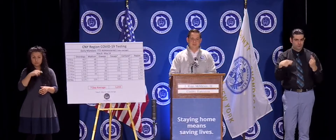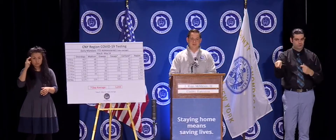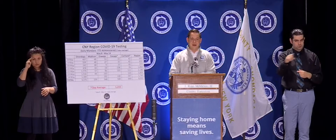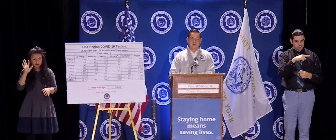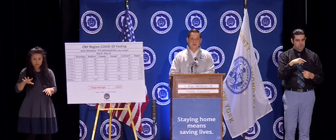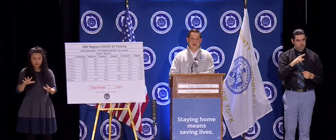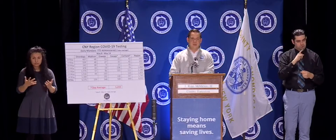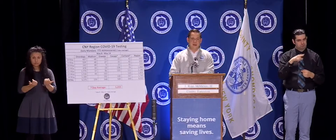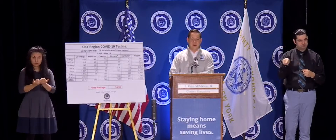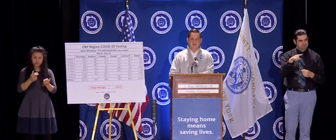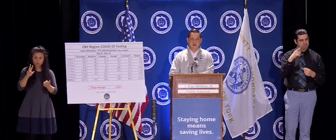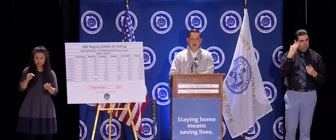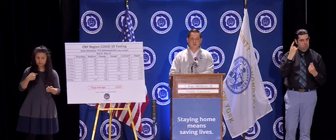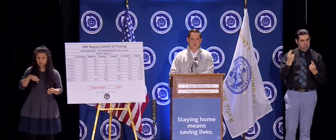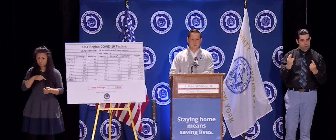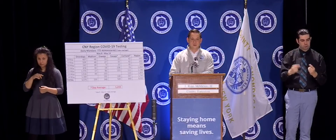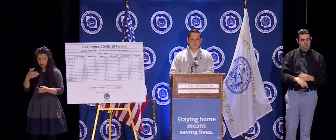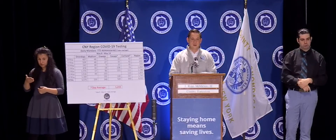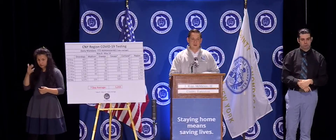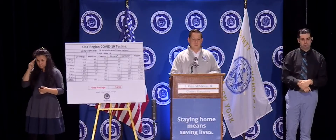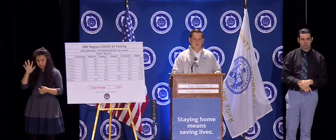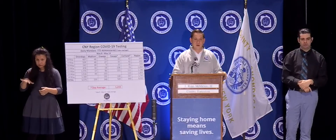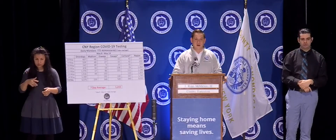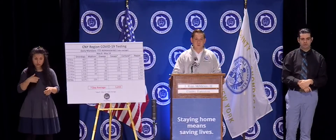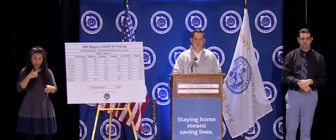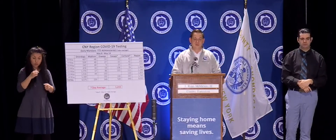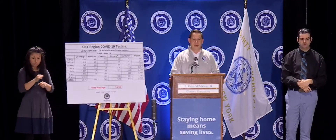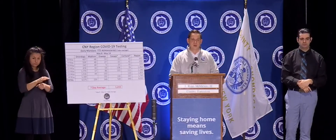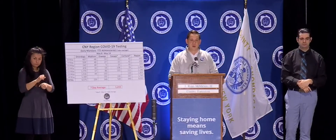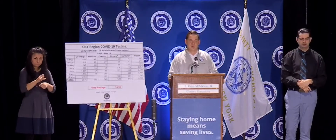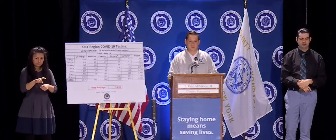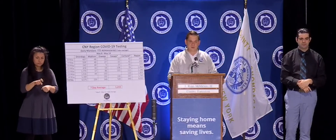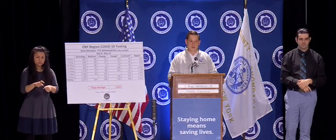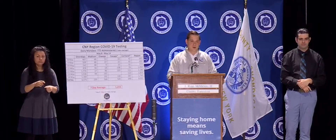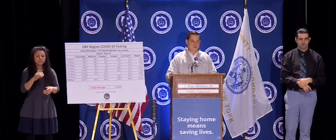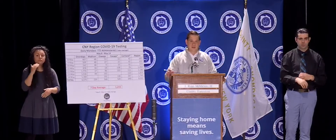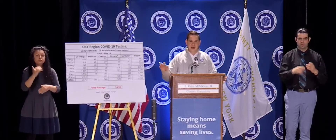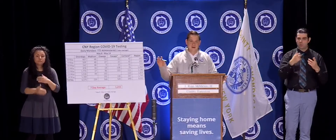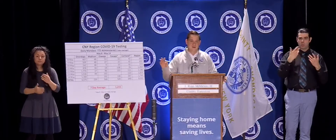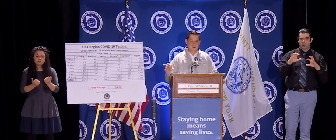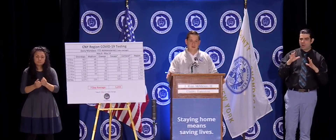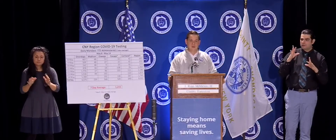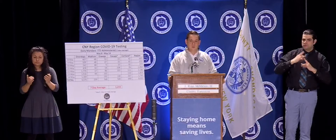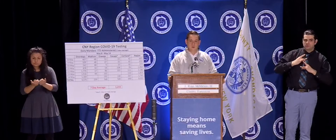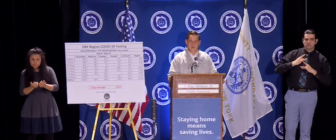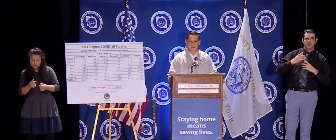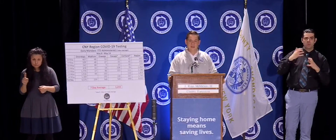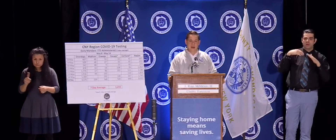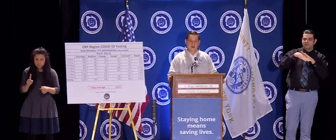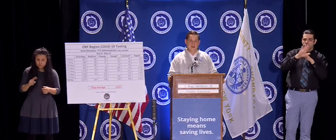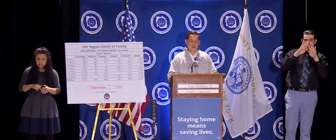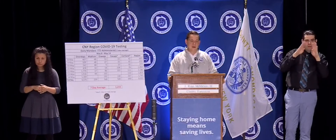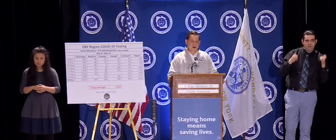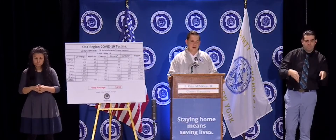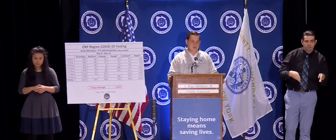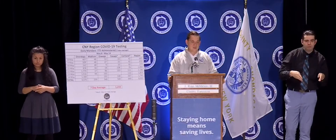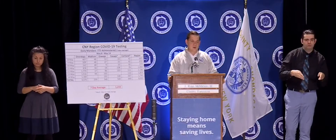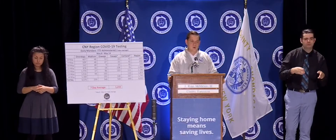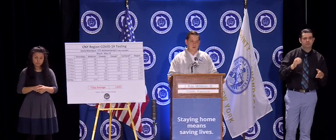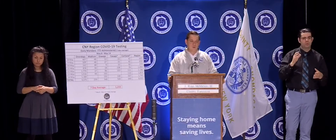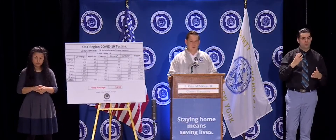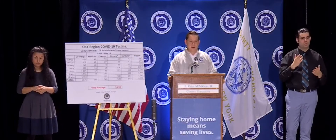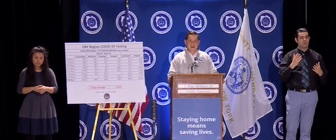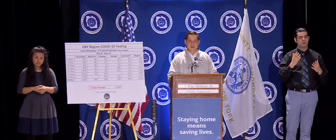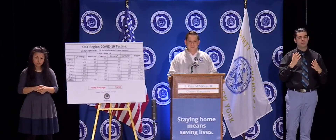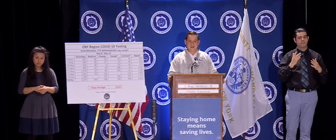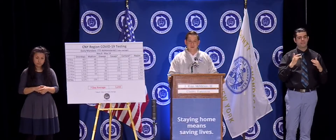to keep this virus at bay and out of our households. We've done it. We've flattened the curve. The curve's flattened. We did that.